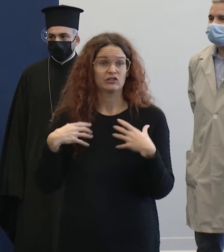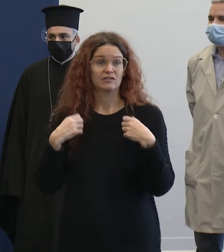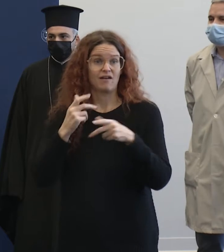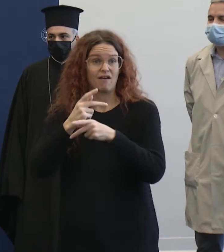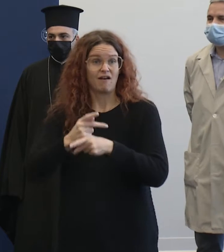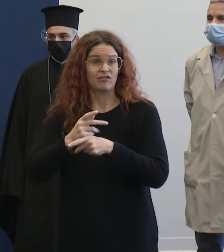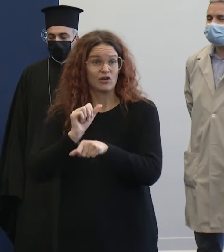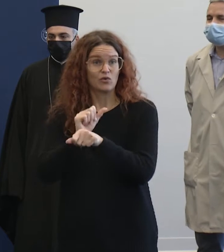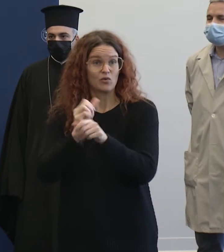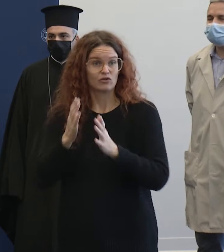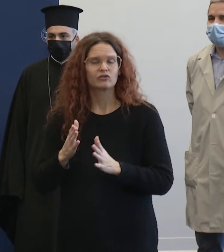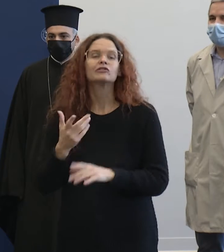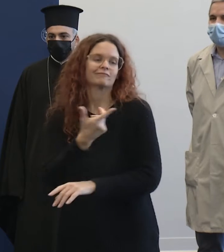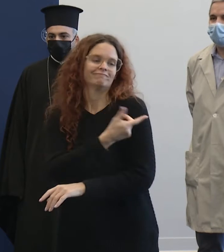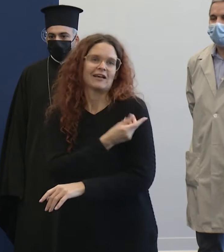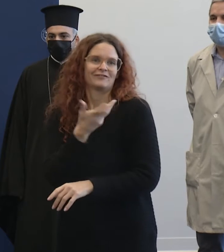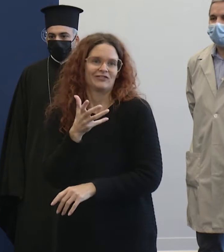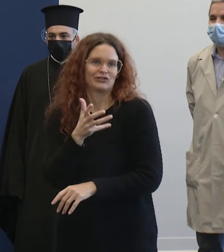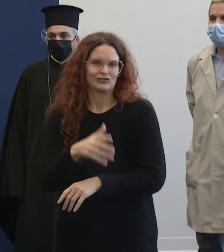shots.